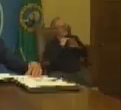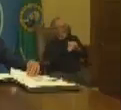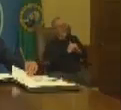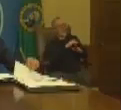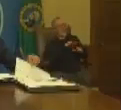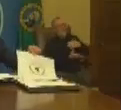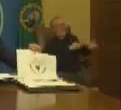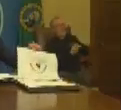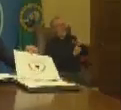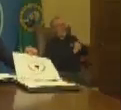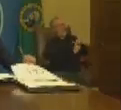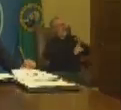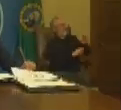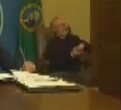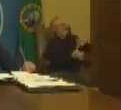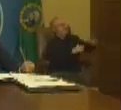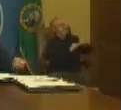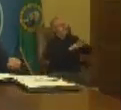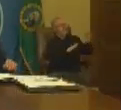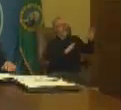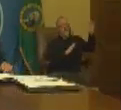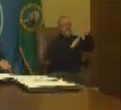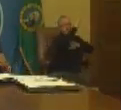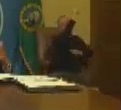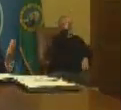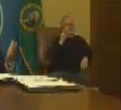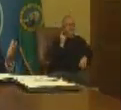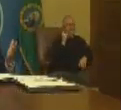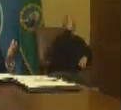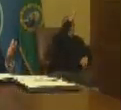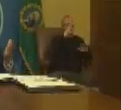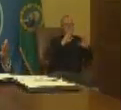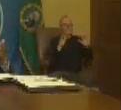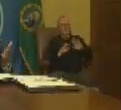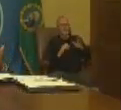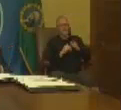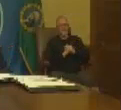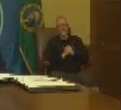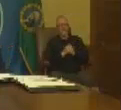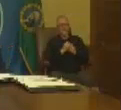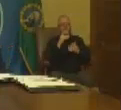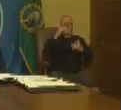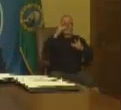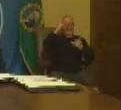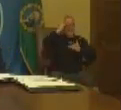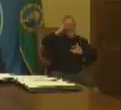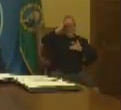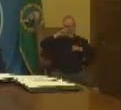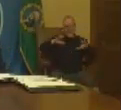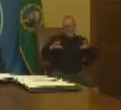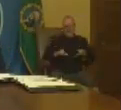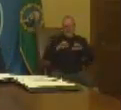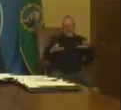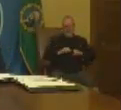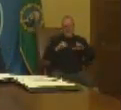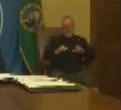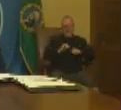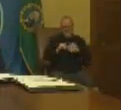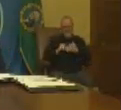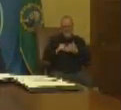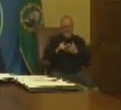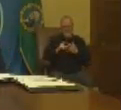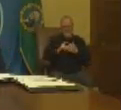graphics. And this is a place we should start, obviously, because it's the status of the virus in our